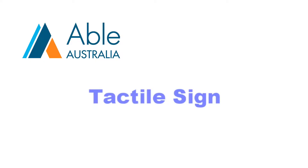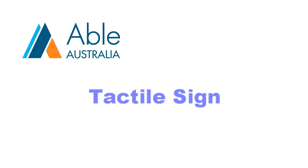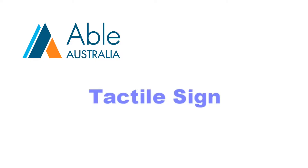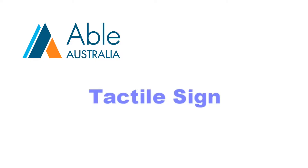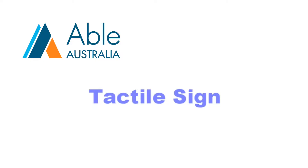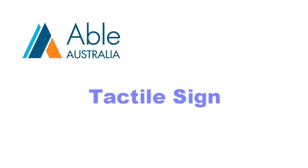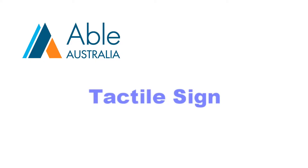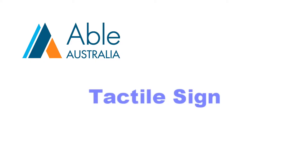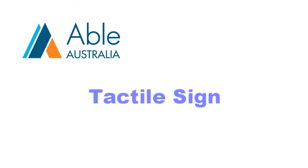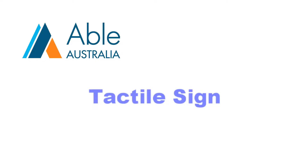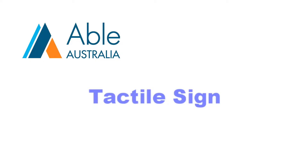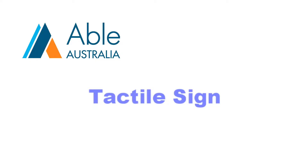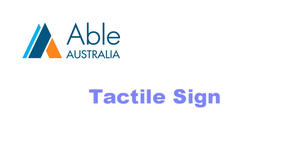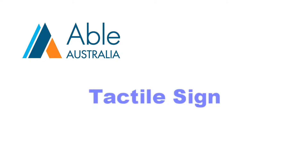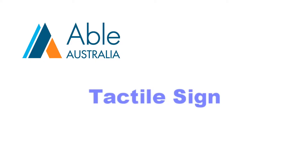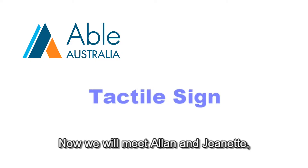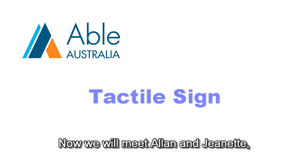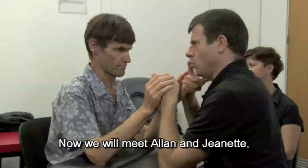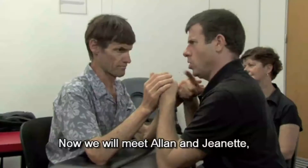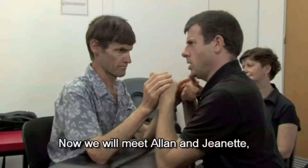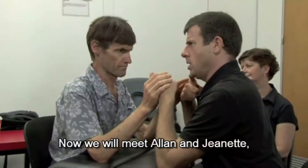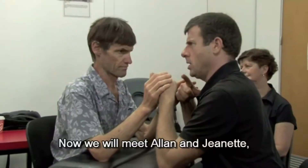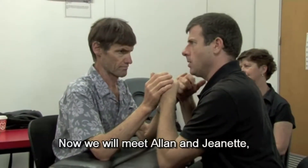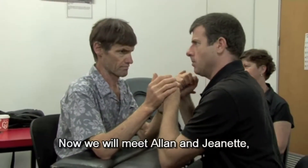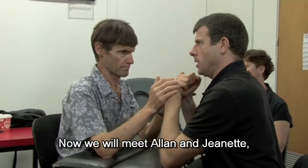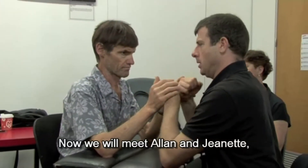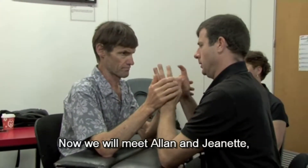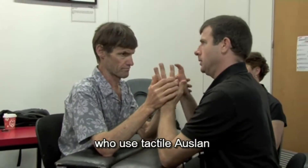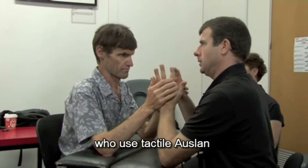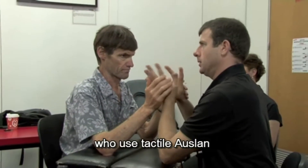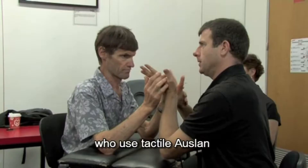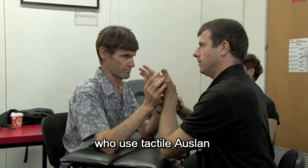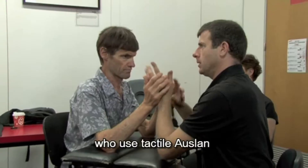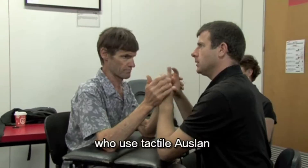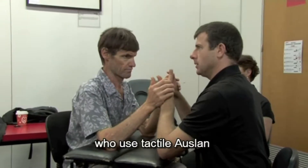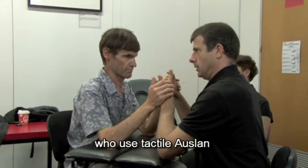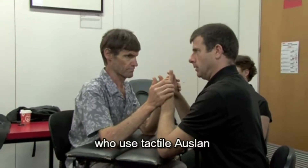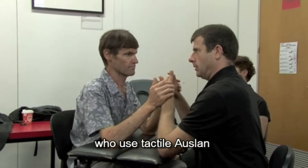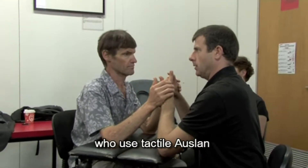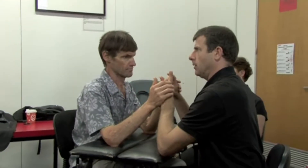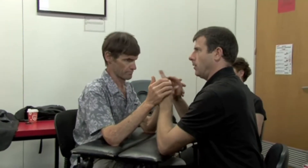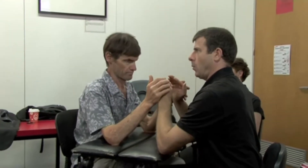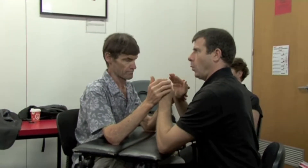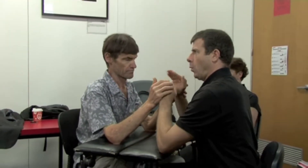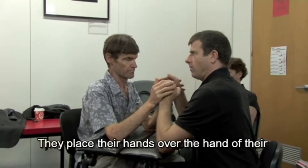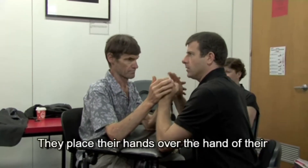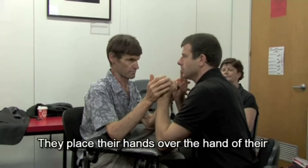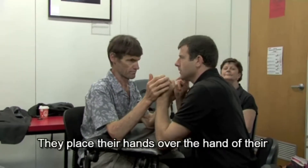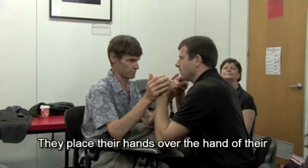Tactile sign. Now we will meet Alan and Jeanette, who use tactile Auslan. They place their